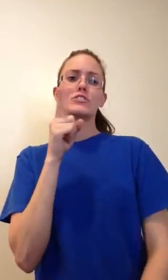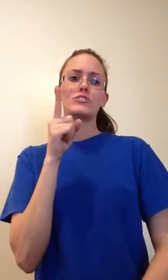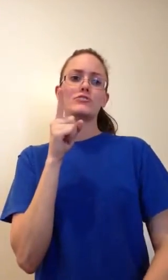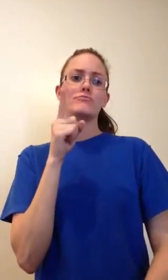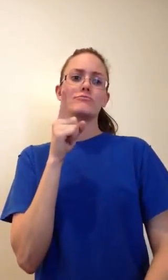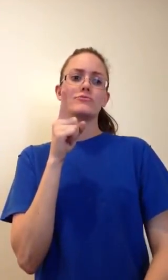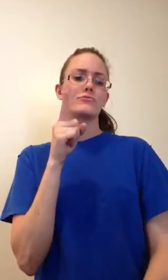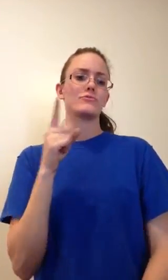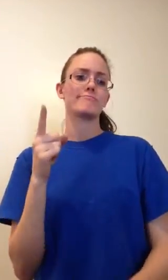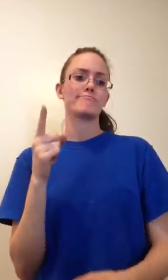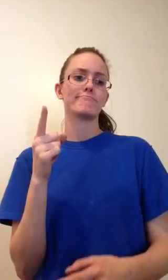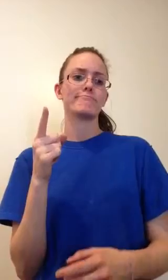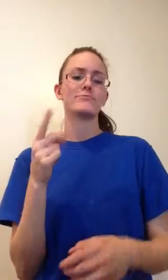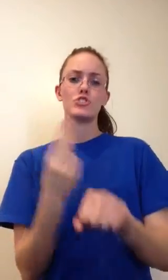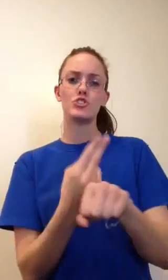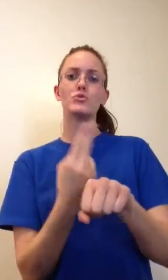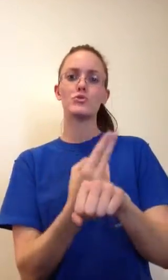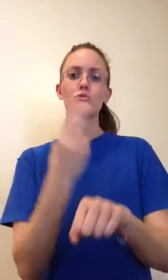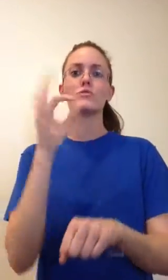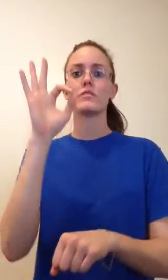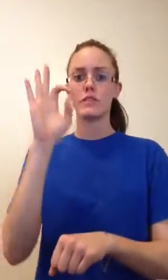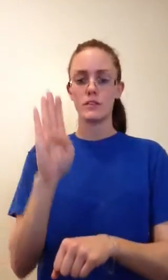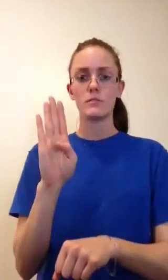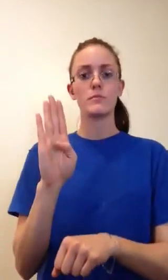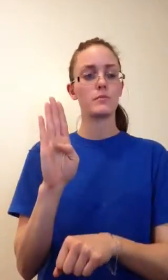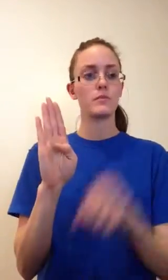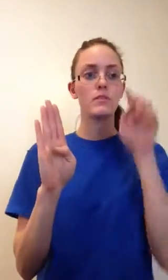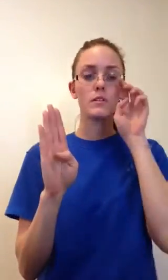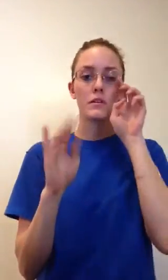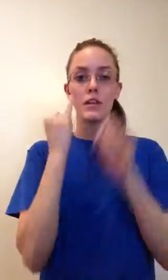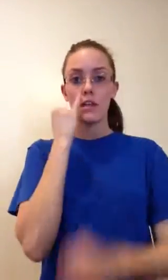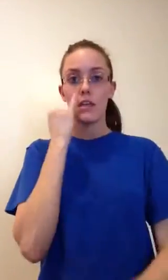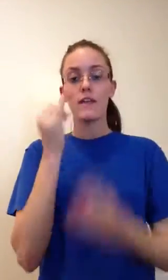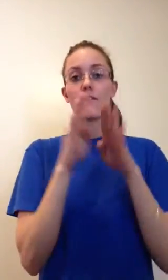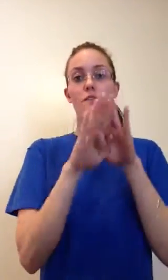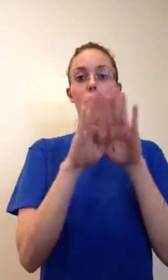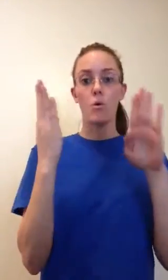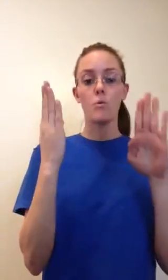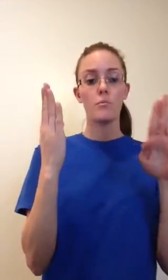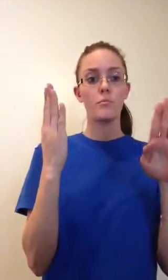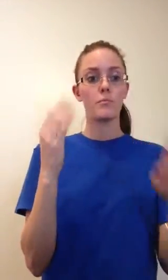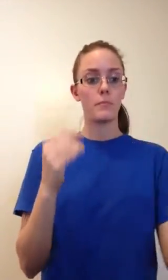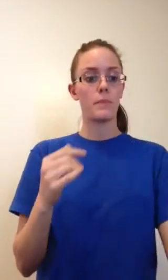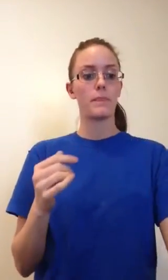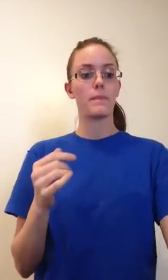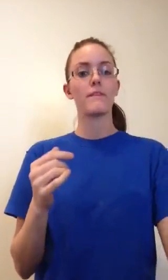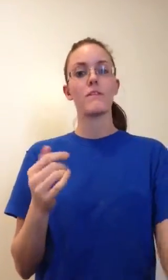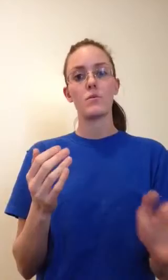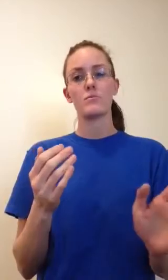might be more likely to join if it's a private group. That's a good point. And